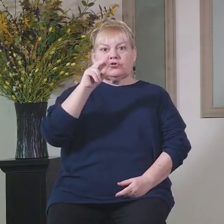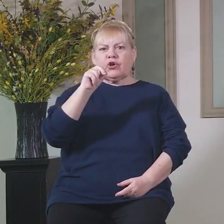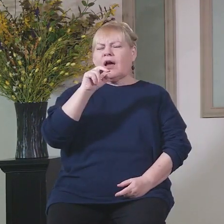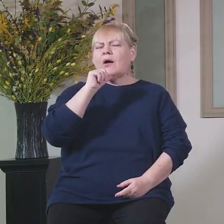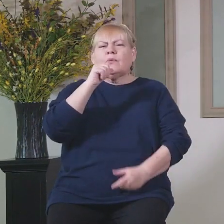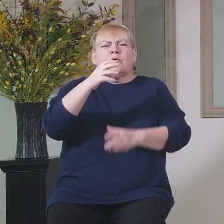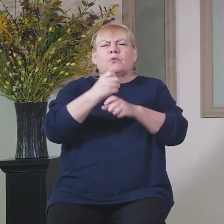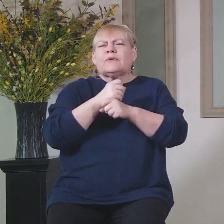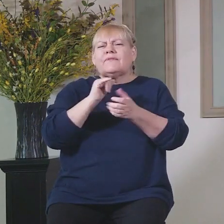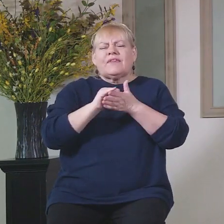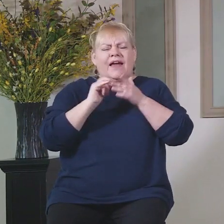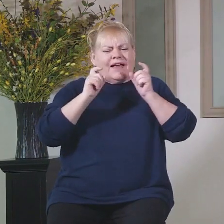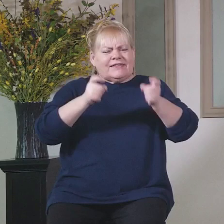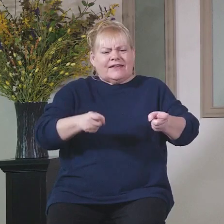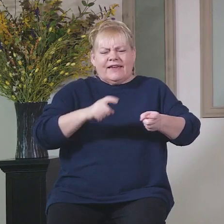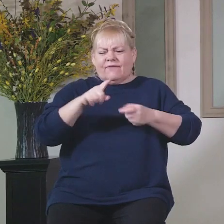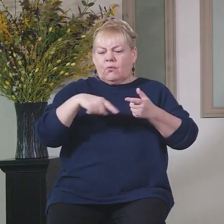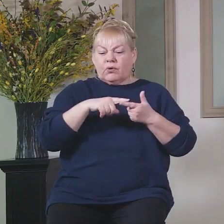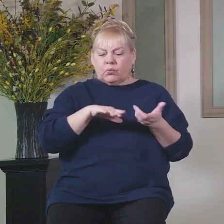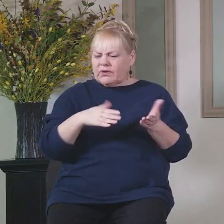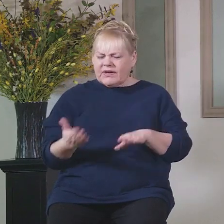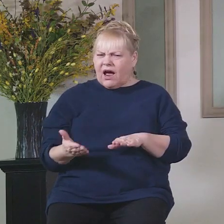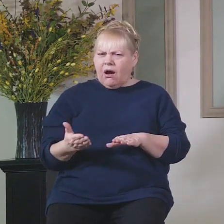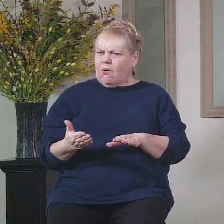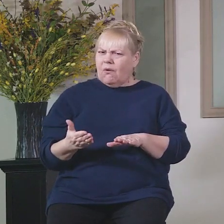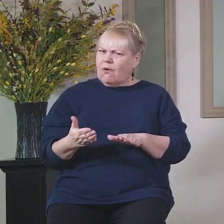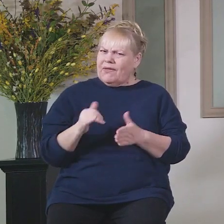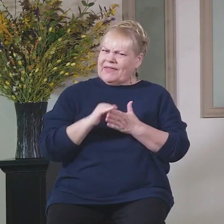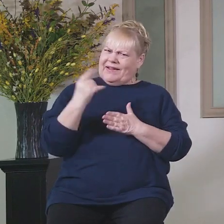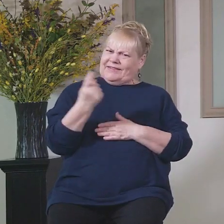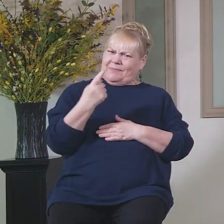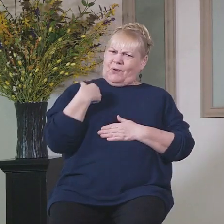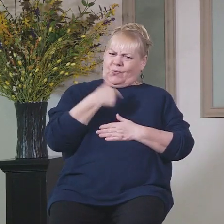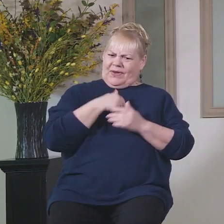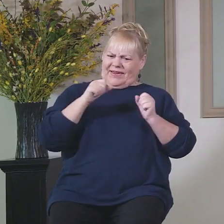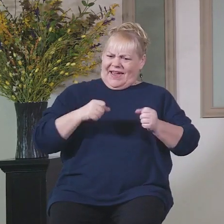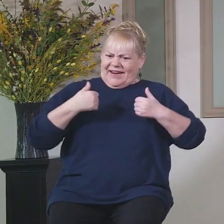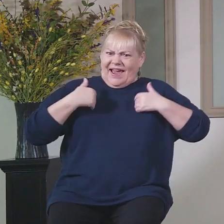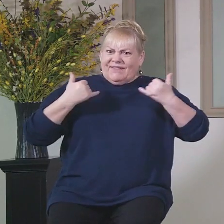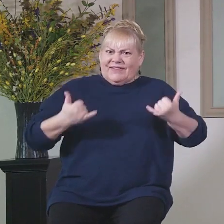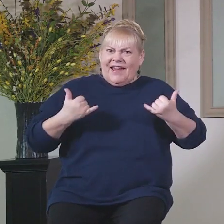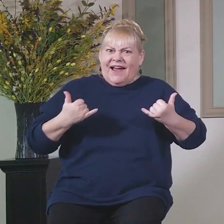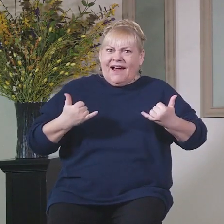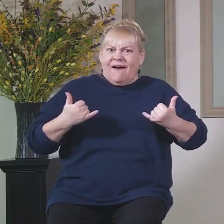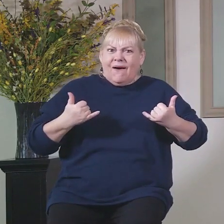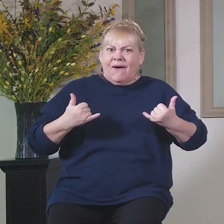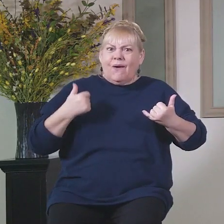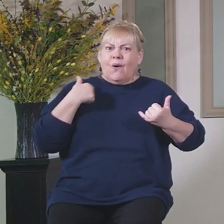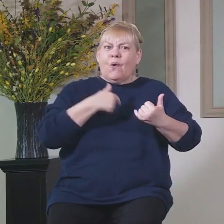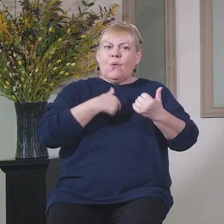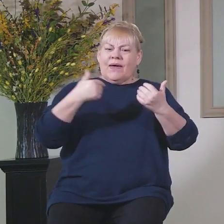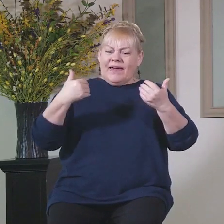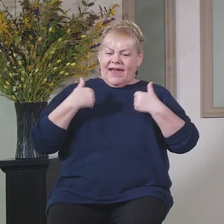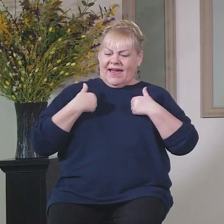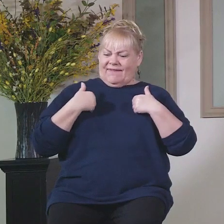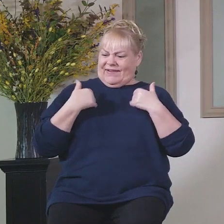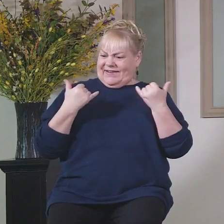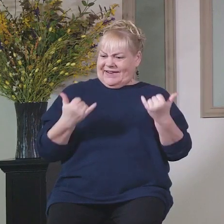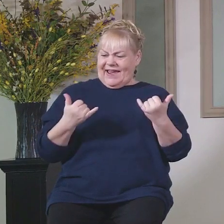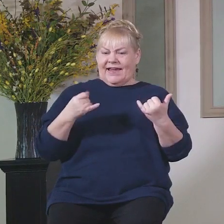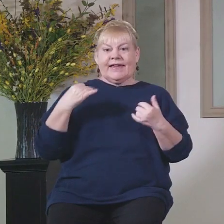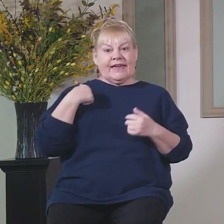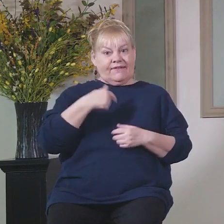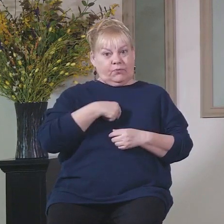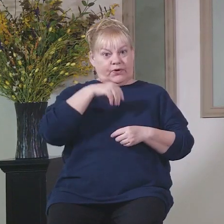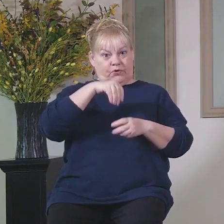as a gift when we die. No, this is something we can have today. Something we have right now if we